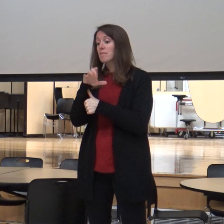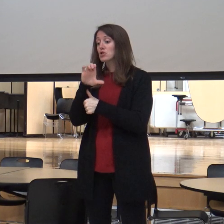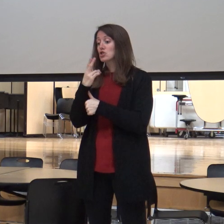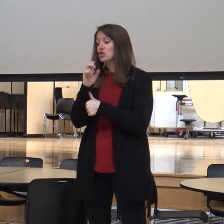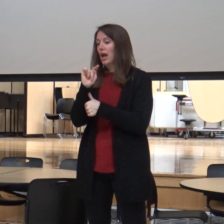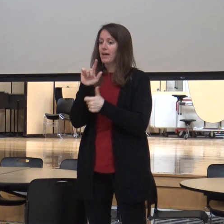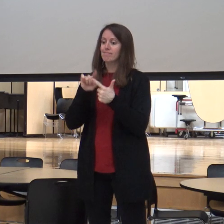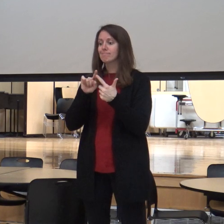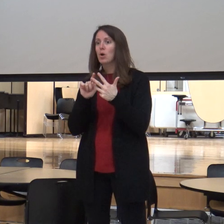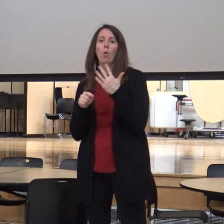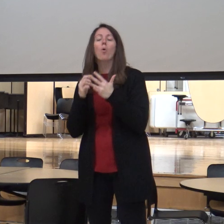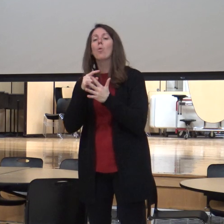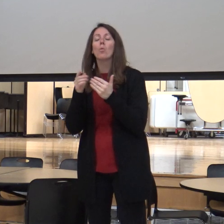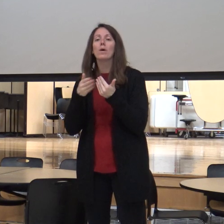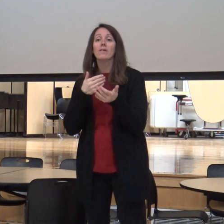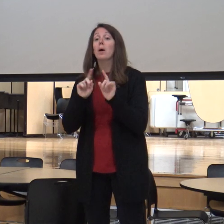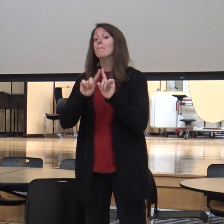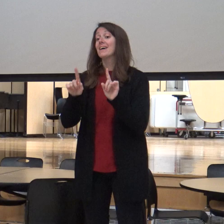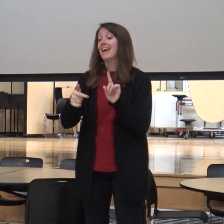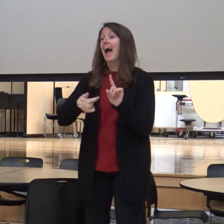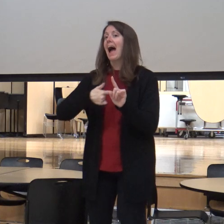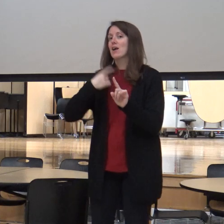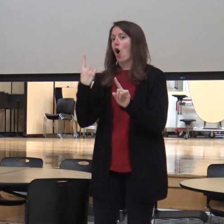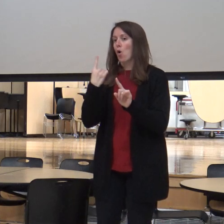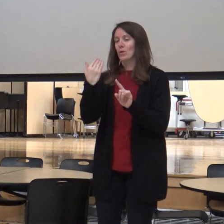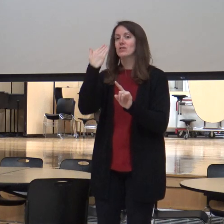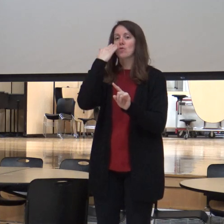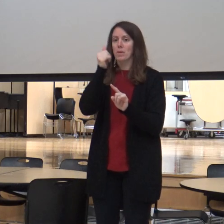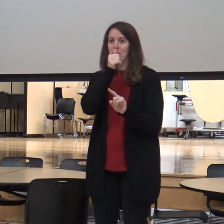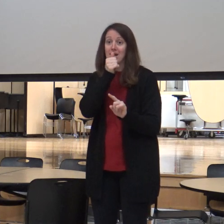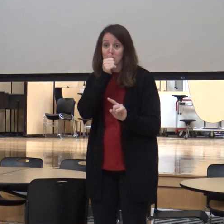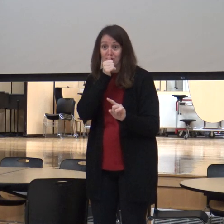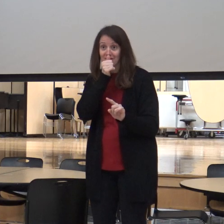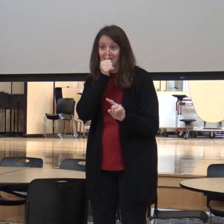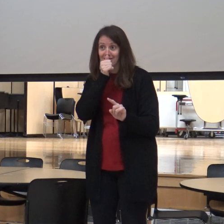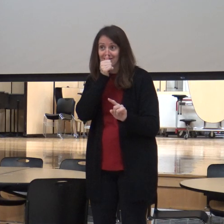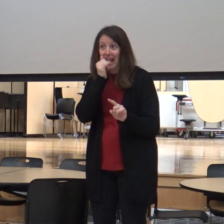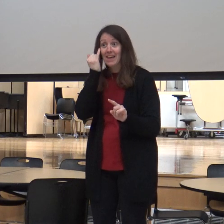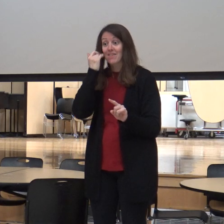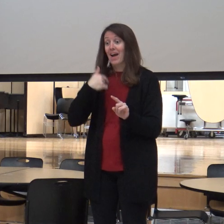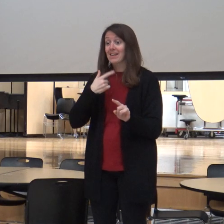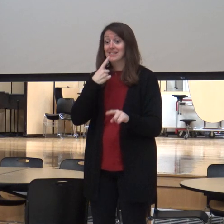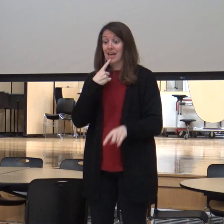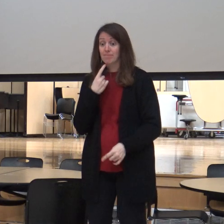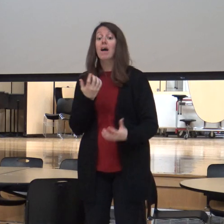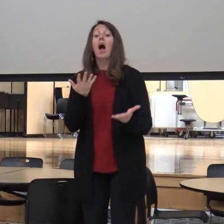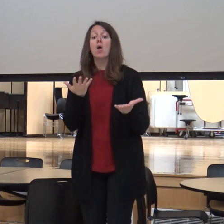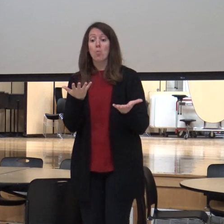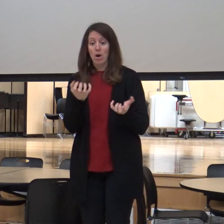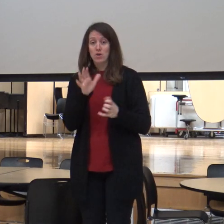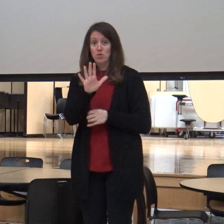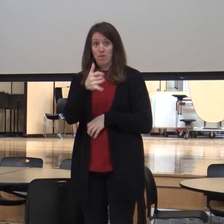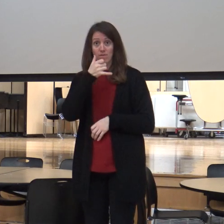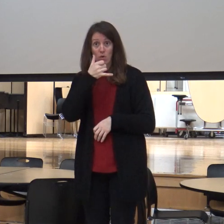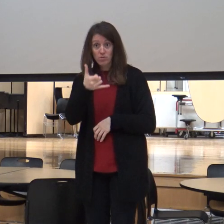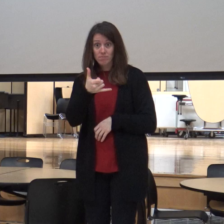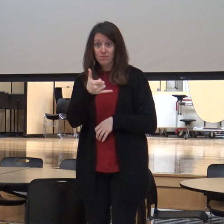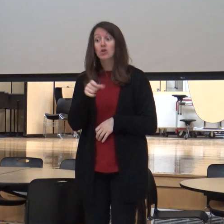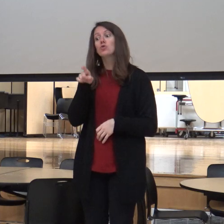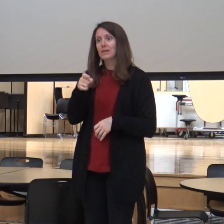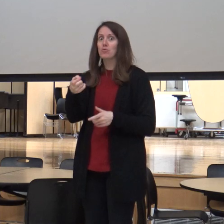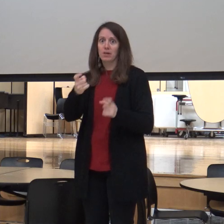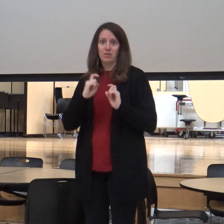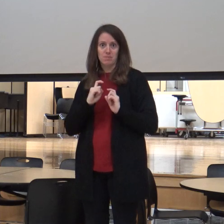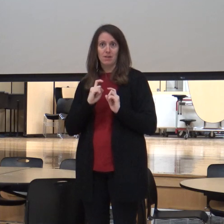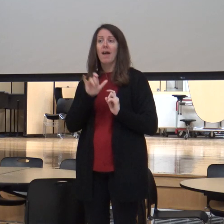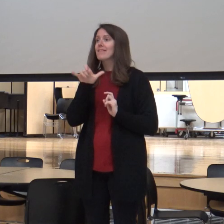and at any point if I want to look at your phone, I need you to just give that to me. And what that does is that builds trust to know that you're being safe out